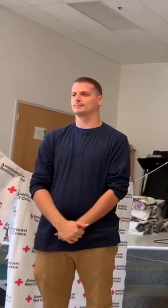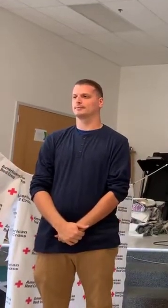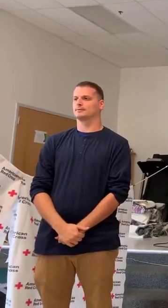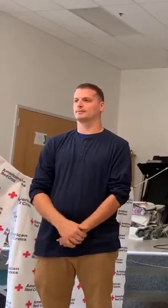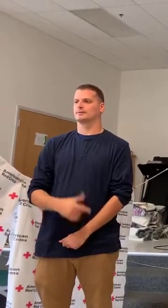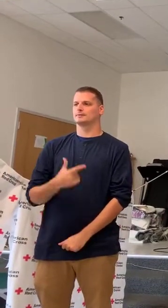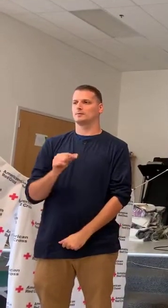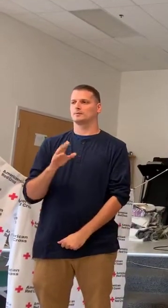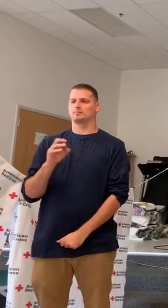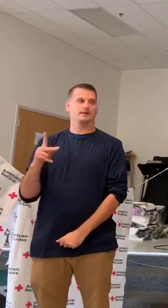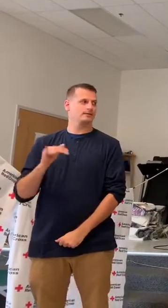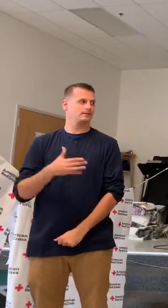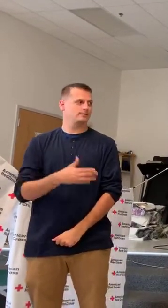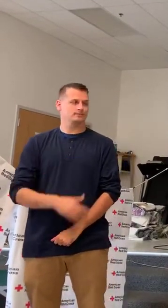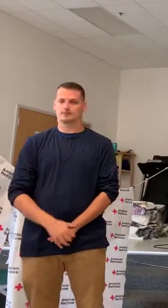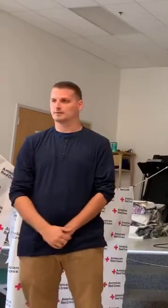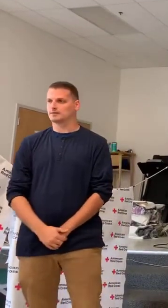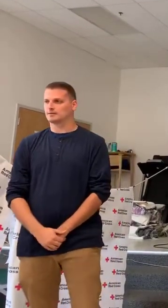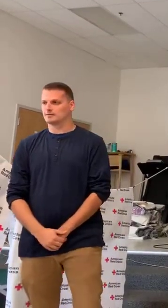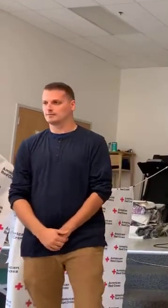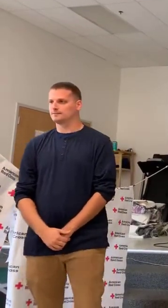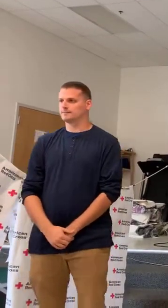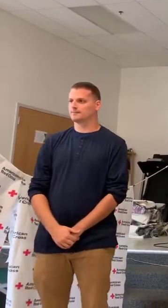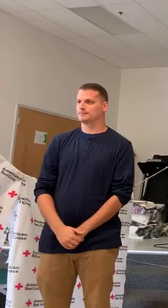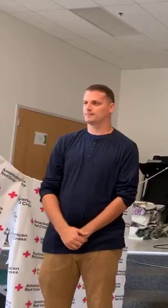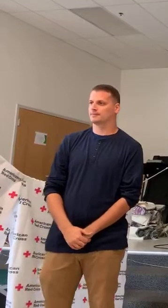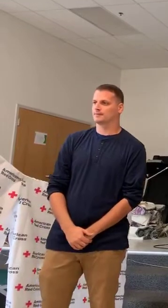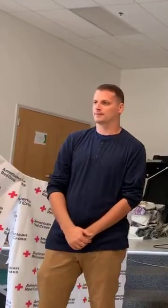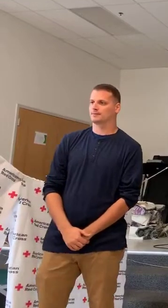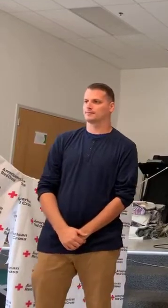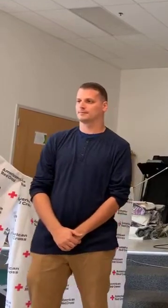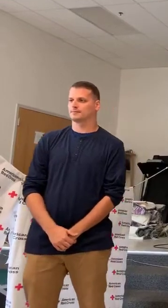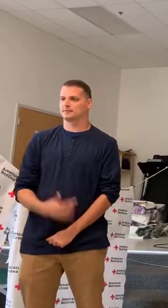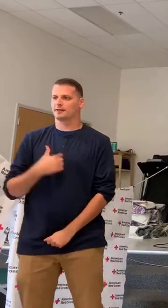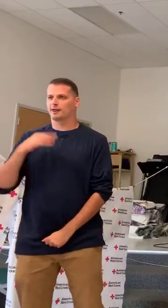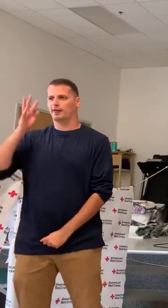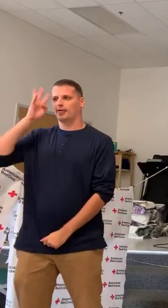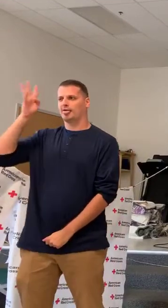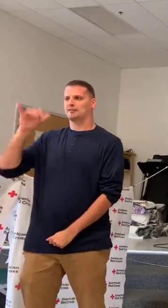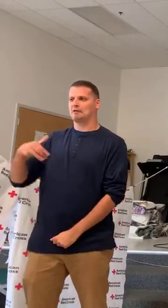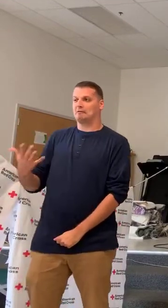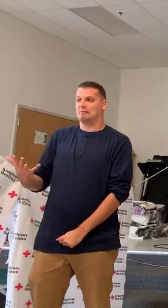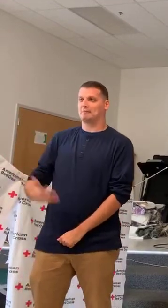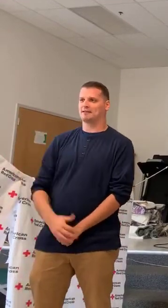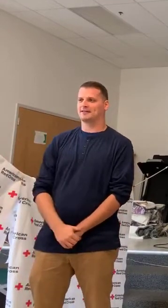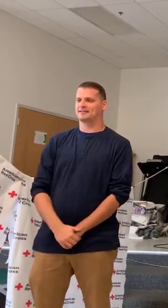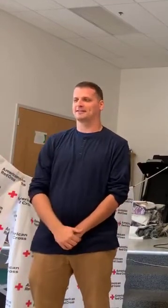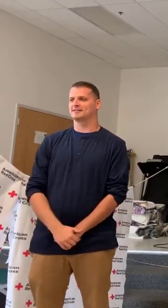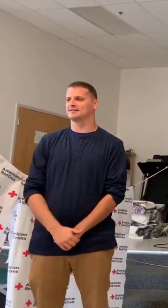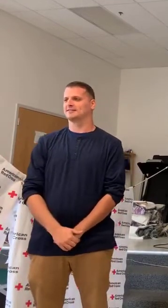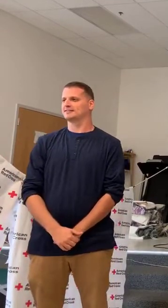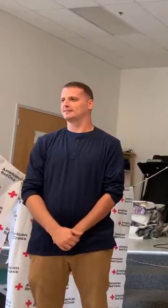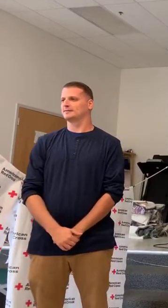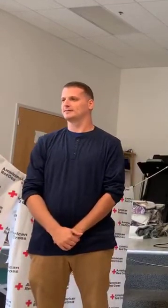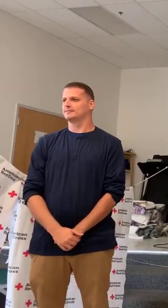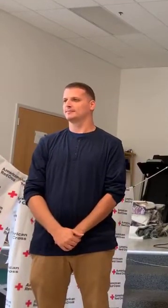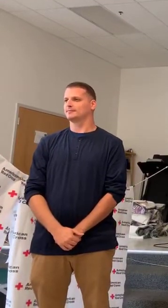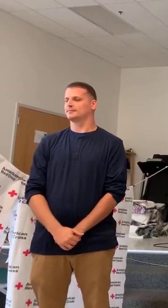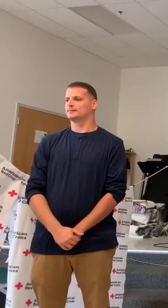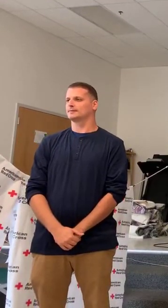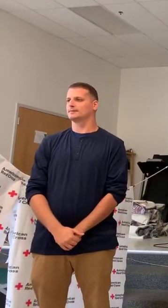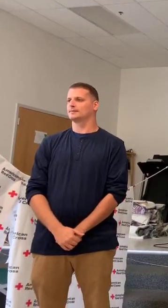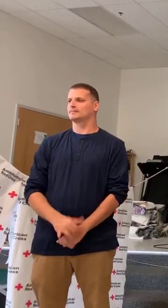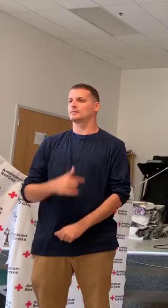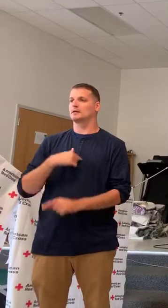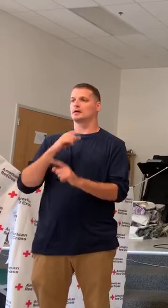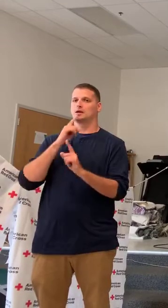go-back pass. Go back. I make that up. So I want to answer the question about what you had asked. I was trying